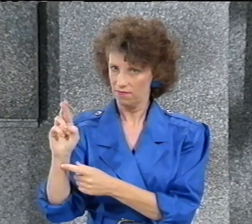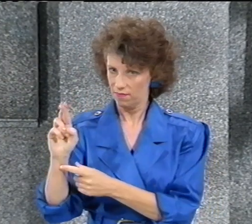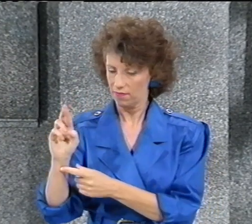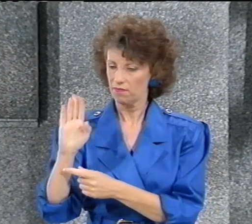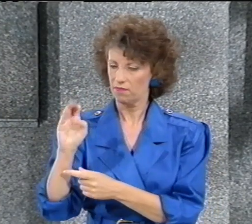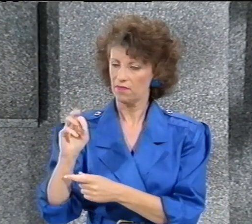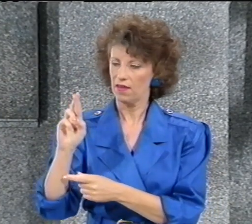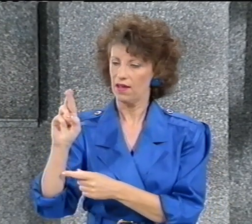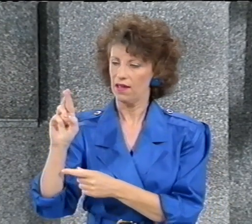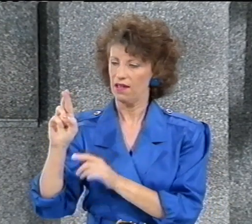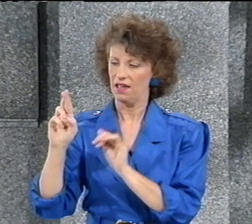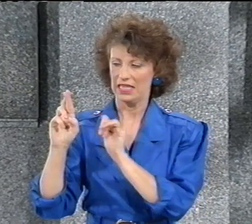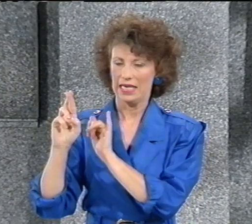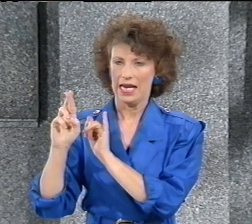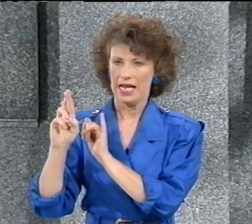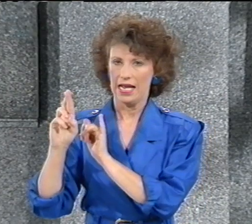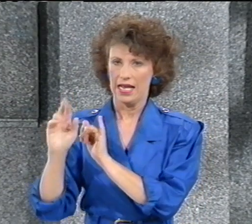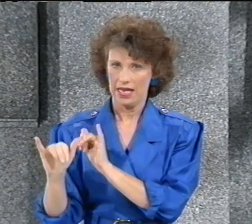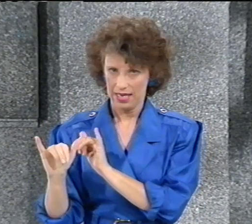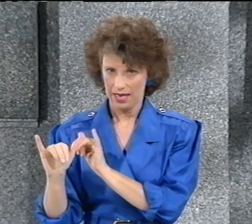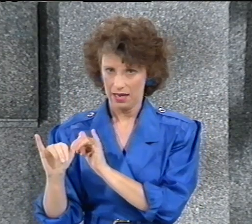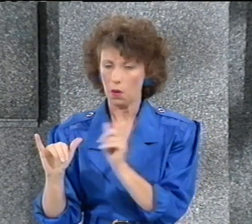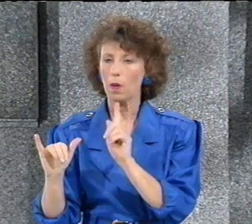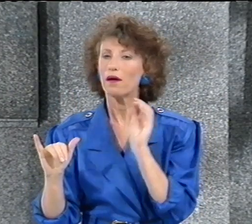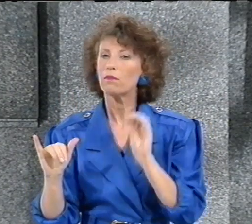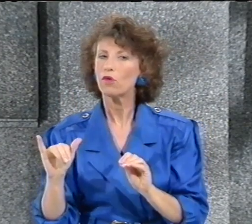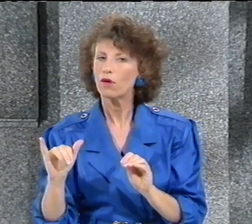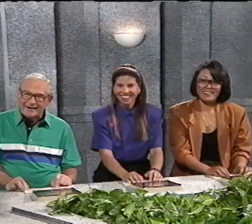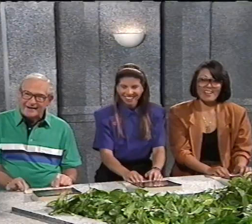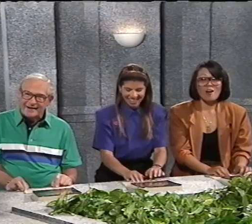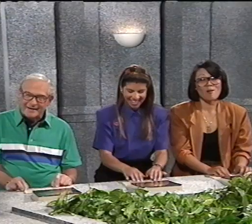just repeat the R by holding or sliding it.